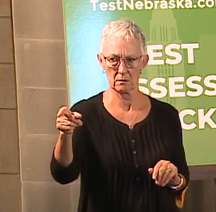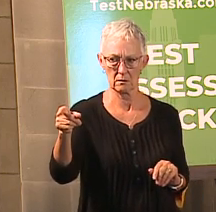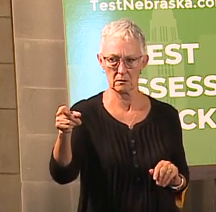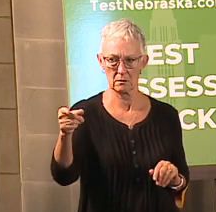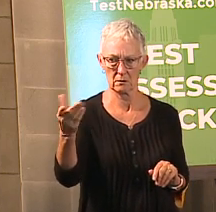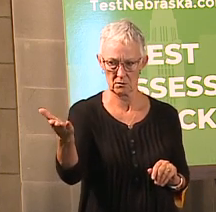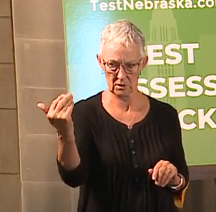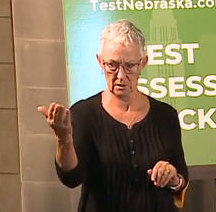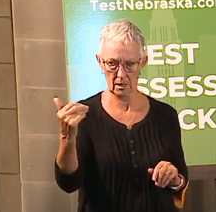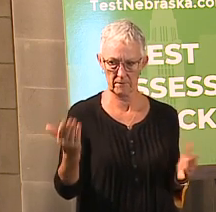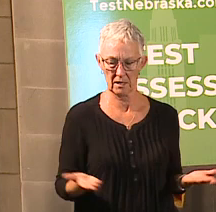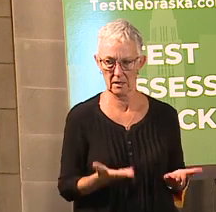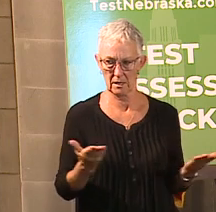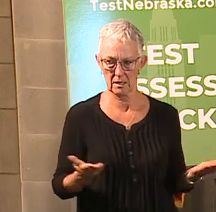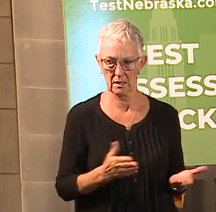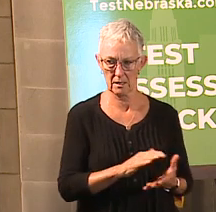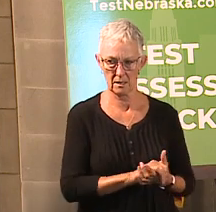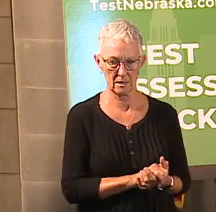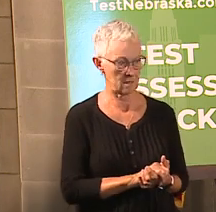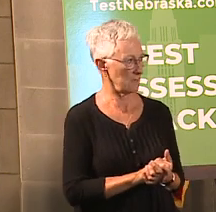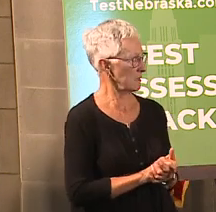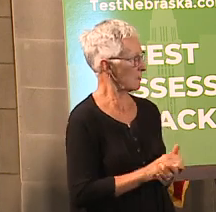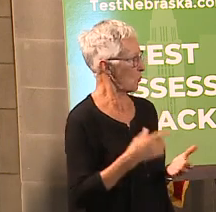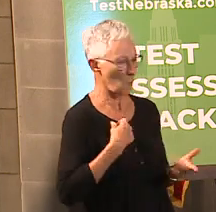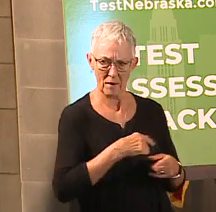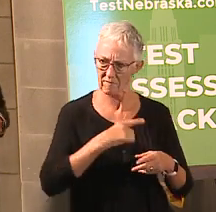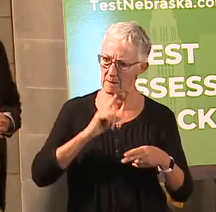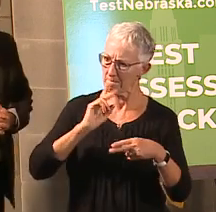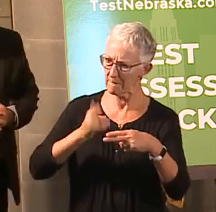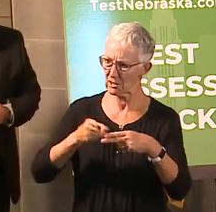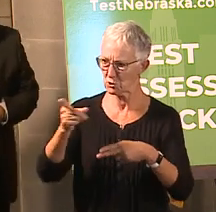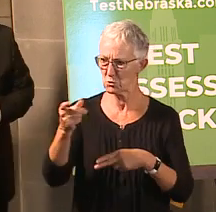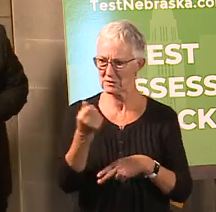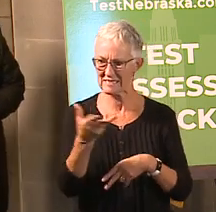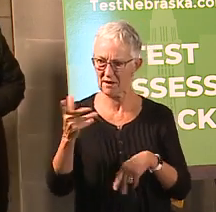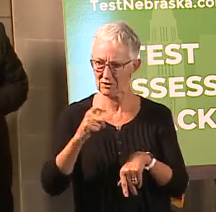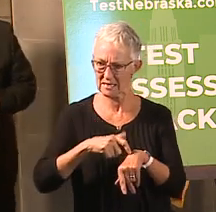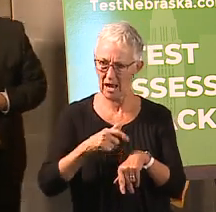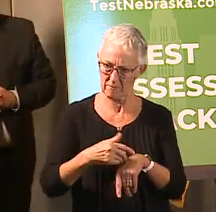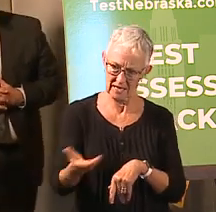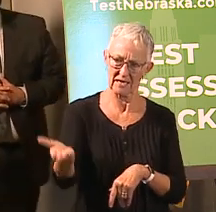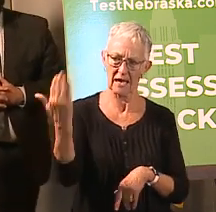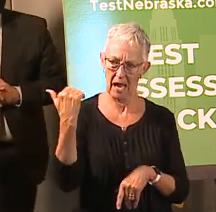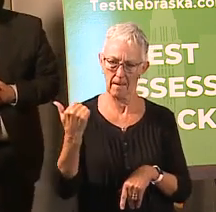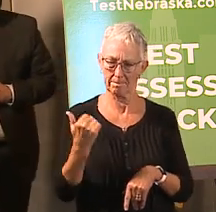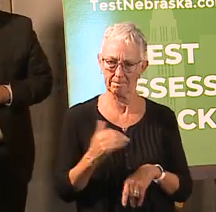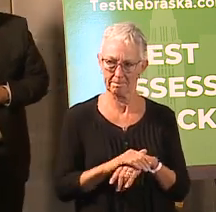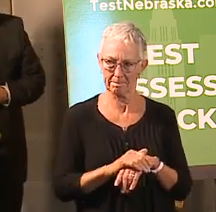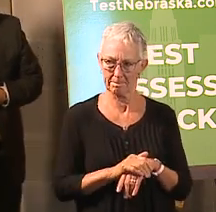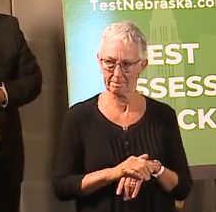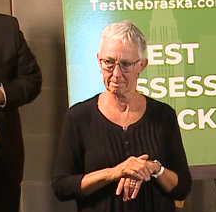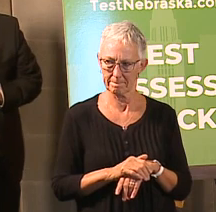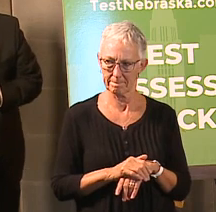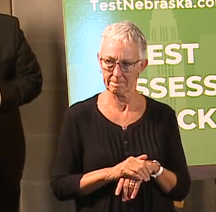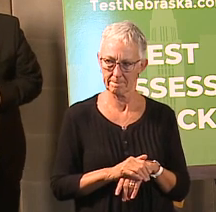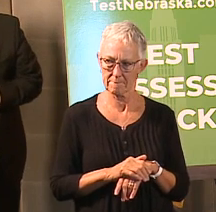Z, do you want to just come up here and get a little face time? Since we've been talking, we've mentioned you a couple times now, you might as well come up and have the